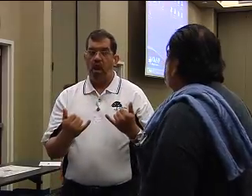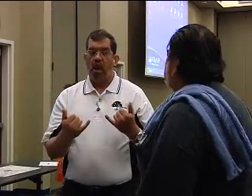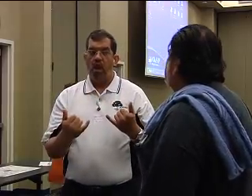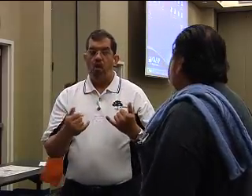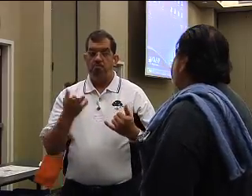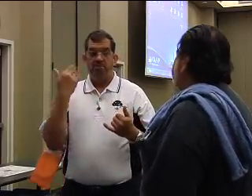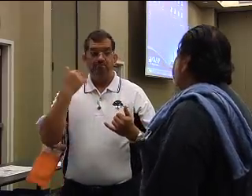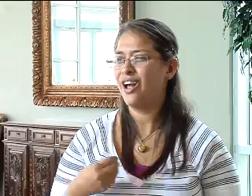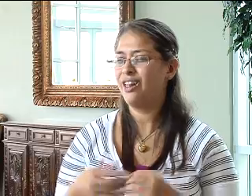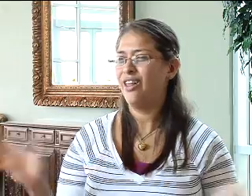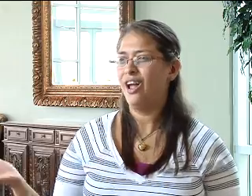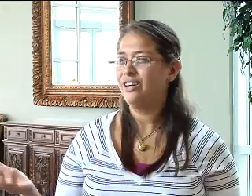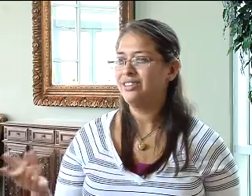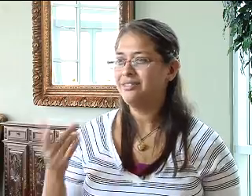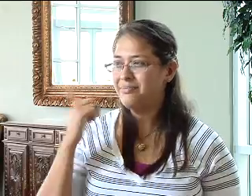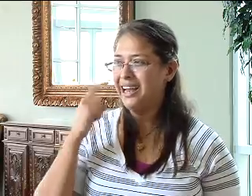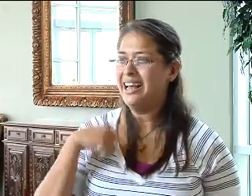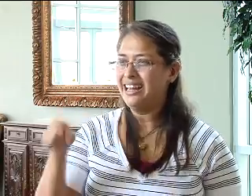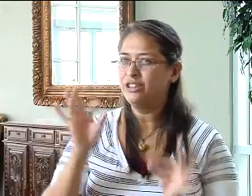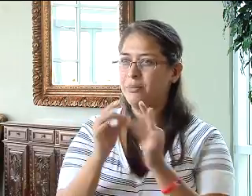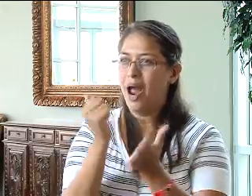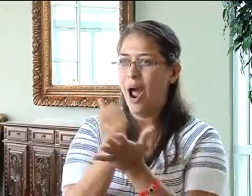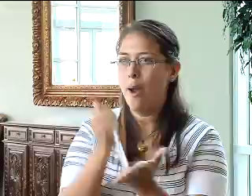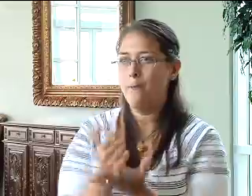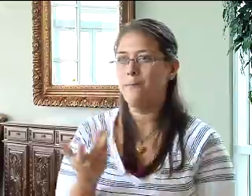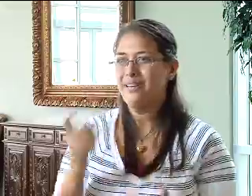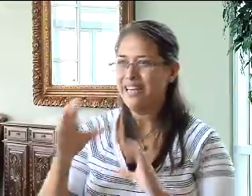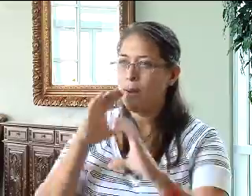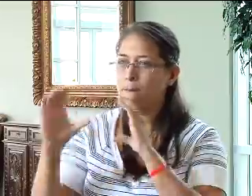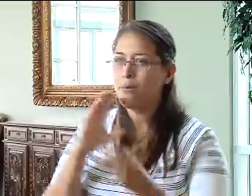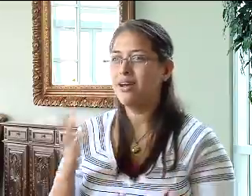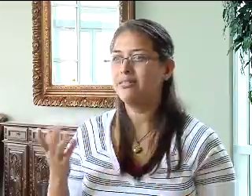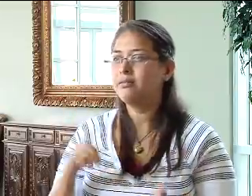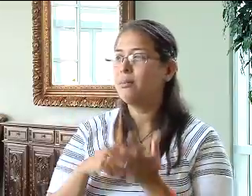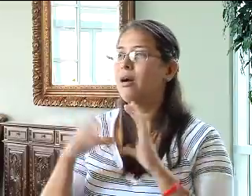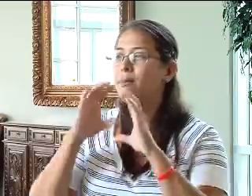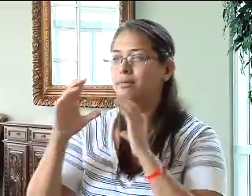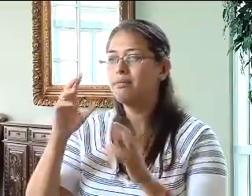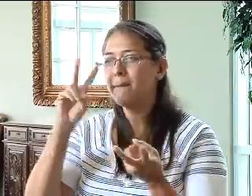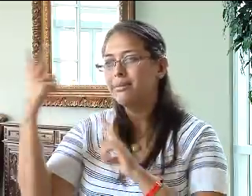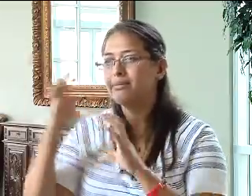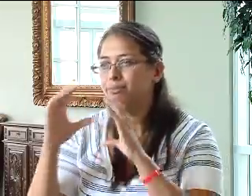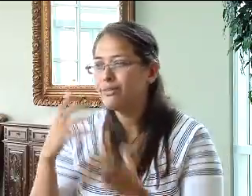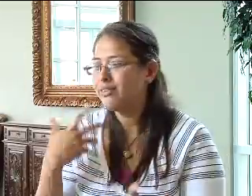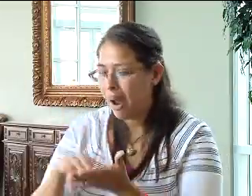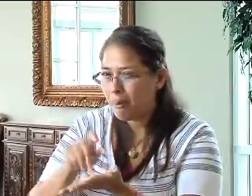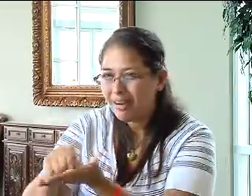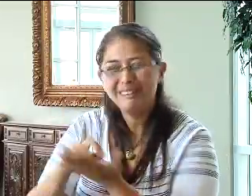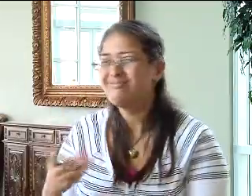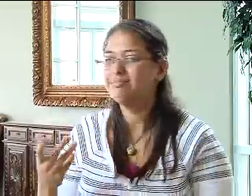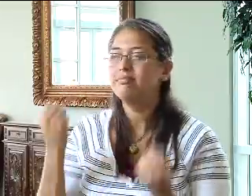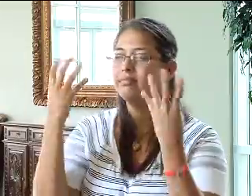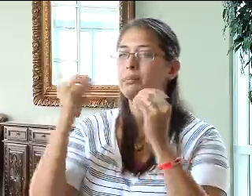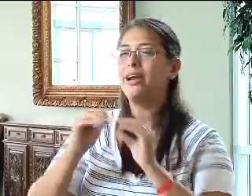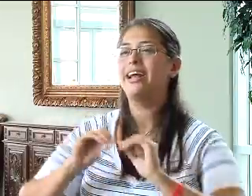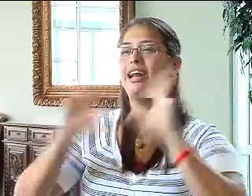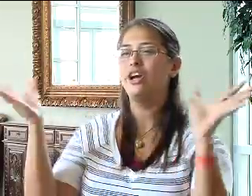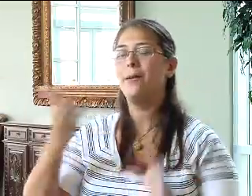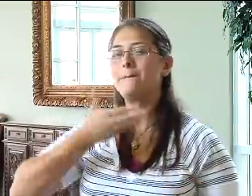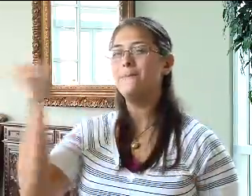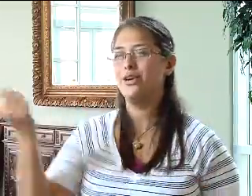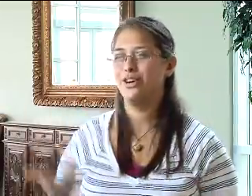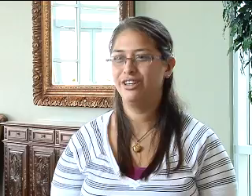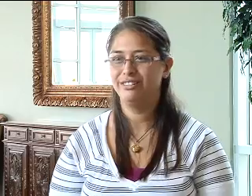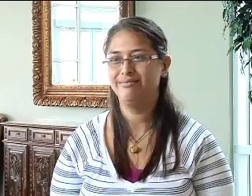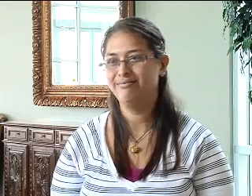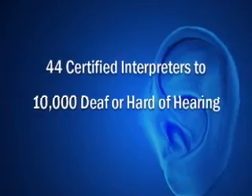have that type of emergency, there's no interpreter there. I feel lost because I need an interpreter for effective communication. And, you know, I can't